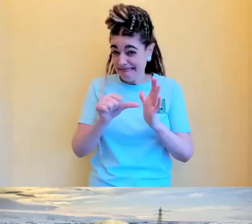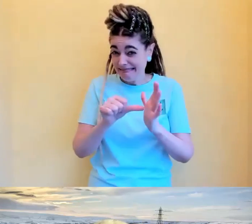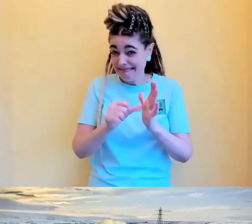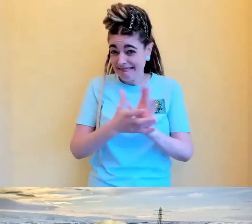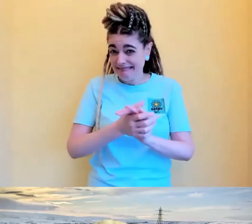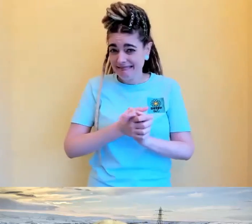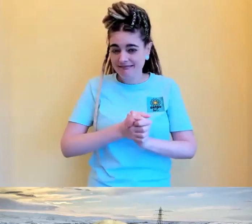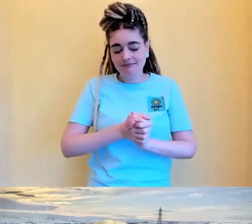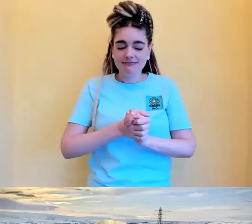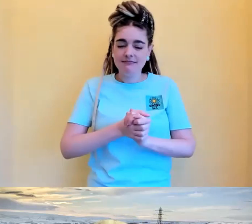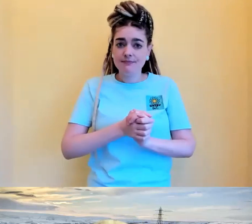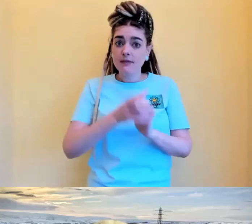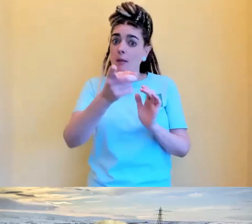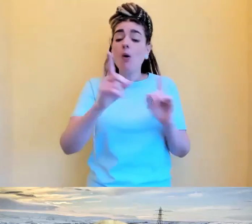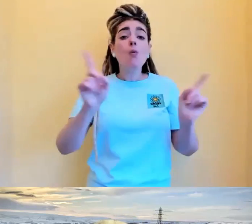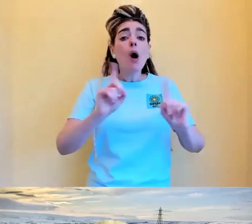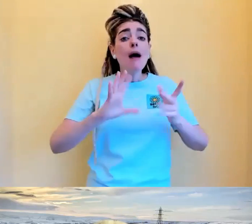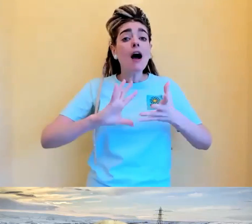like creating, say, like a